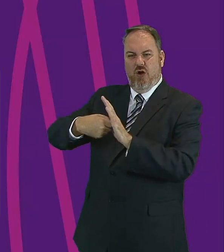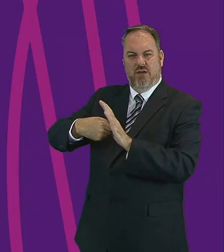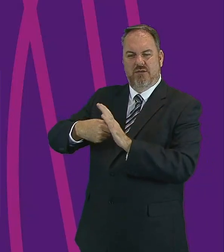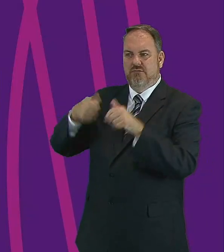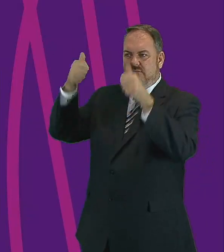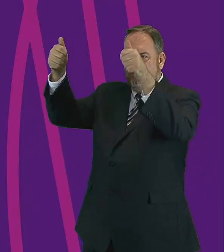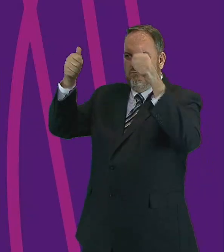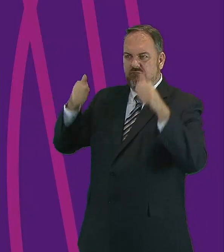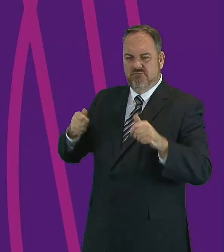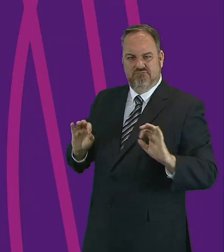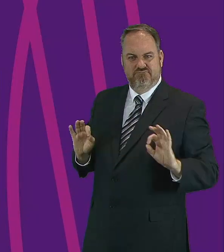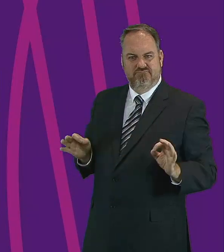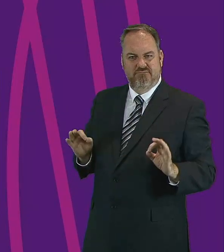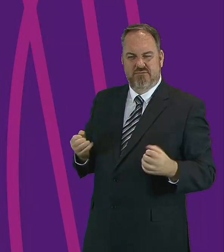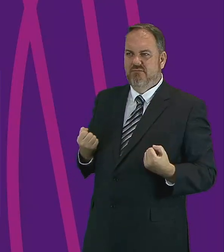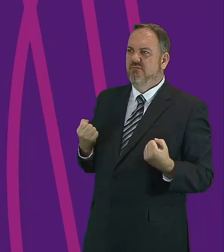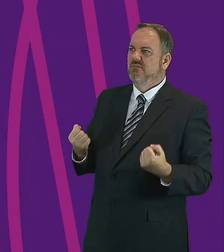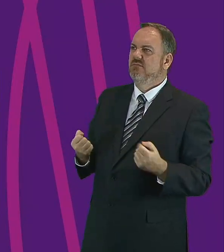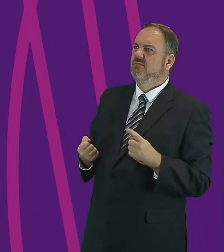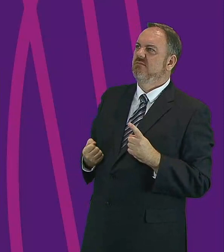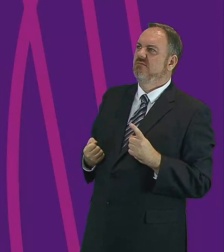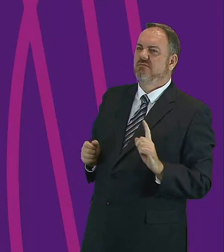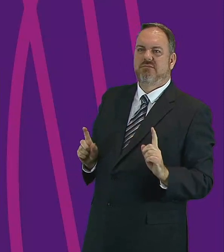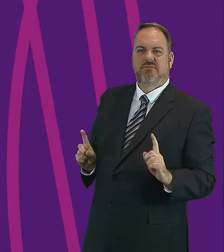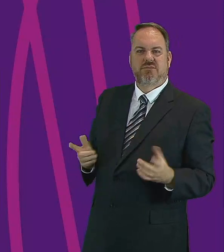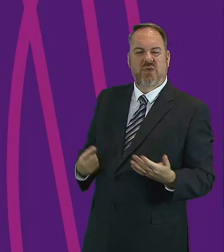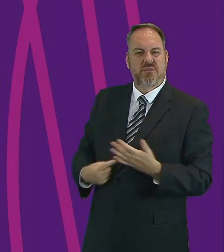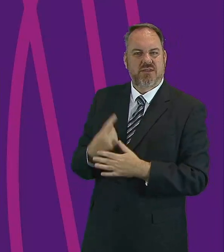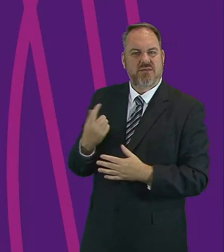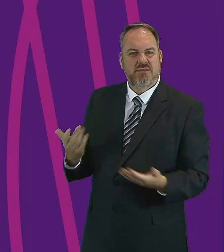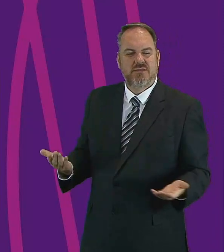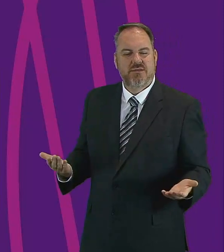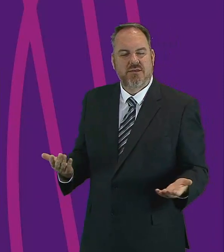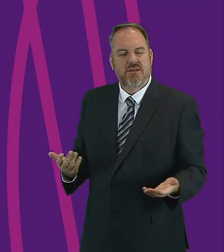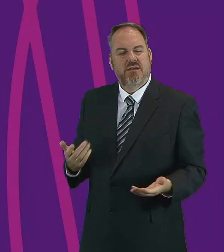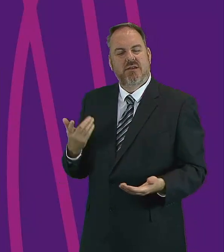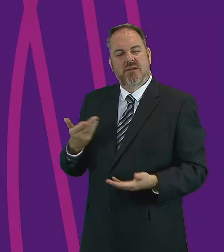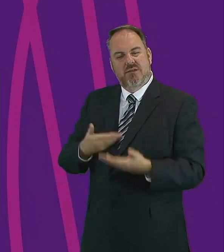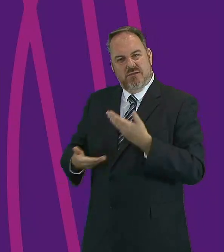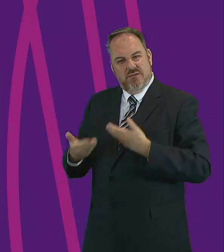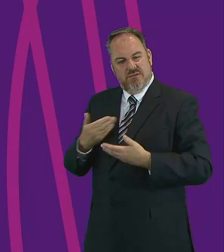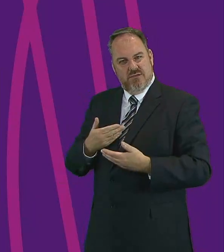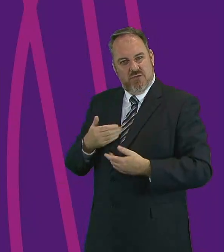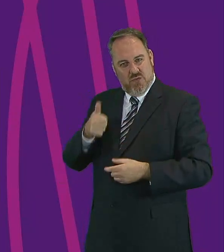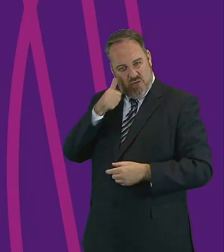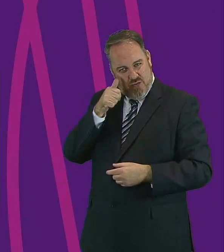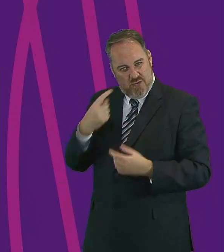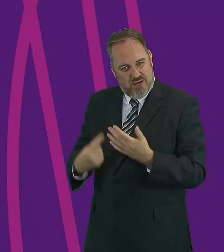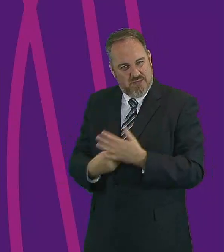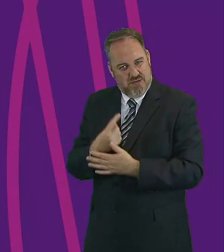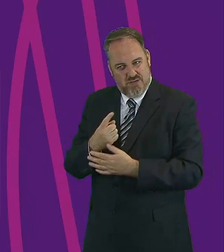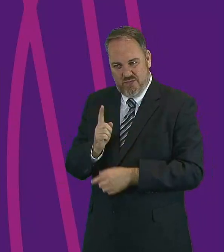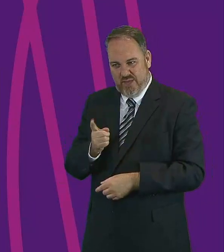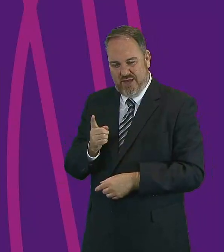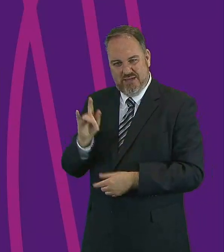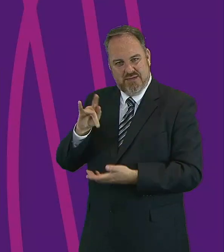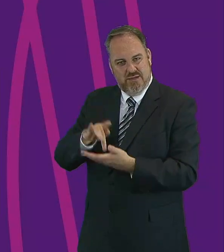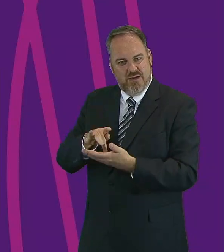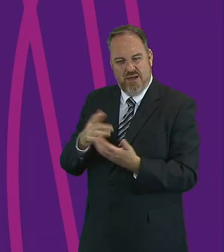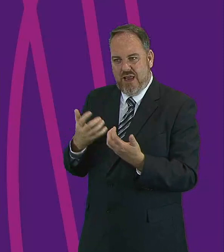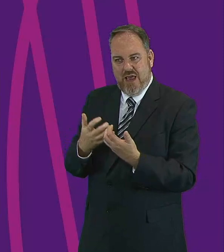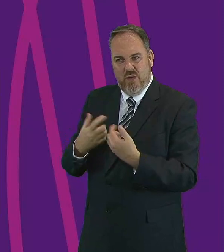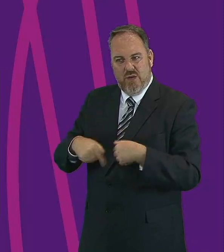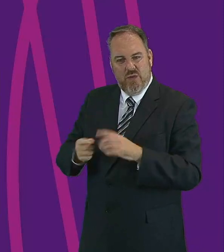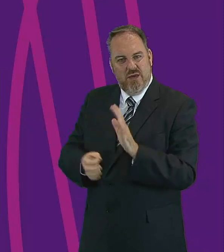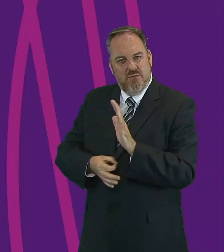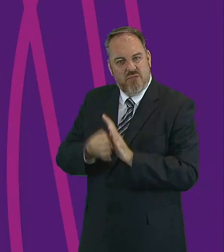no information to those affected. Can I ask the First Minister if you are aware of this problem and ask what improvements can we